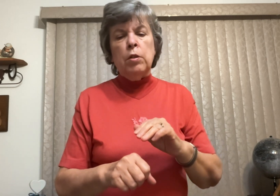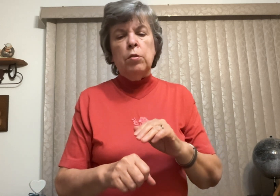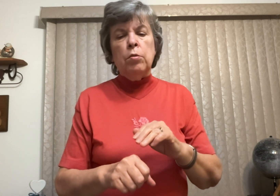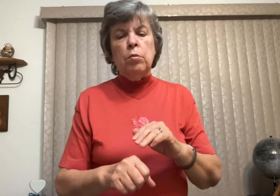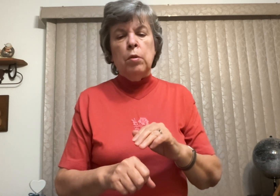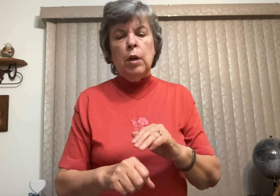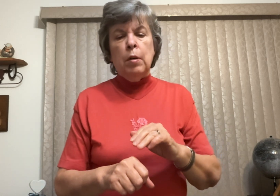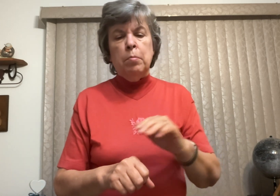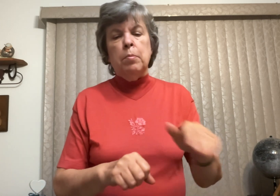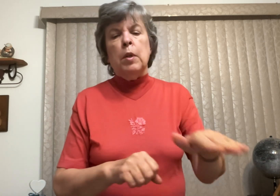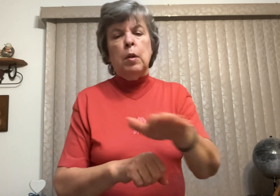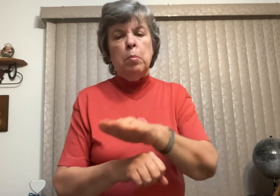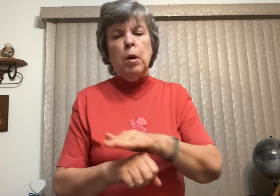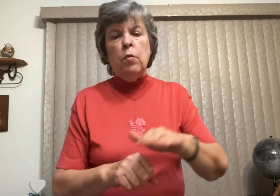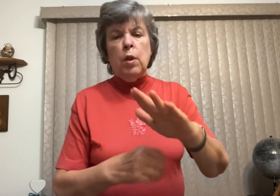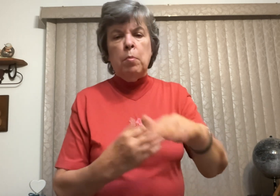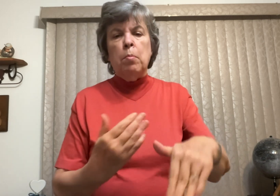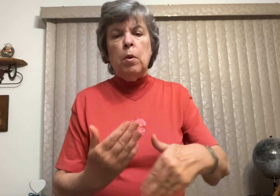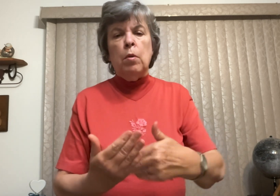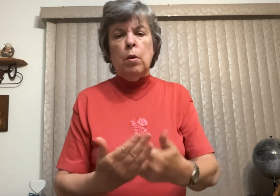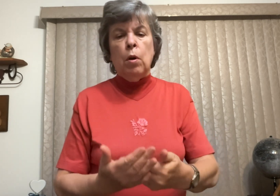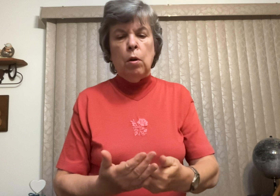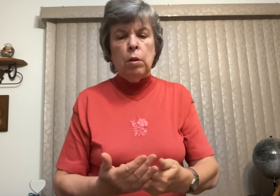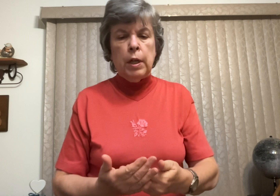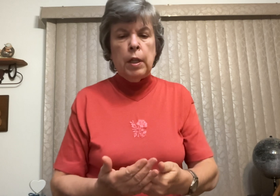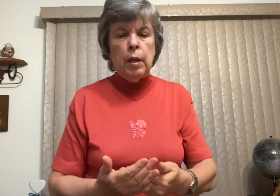do above them all like that.